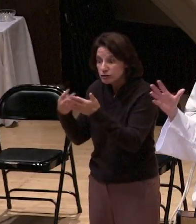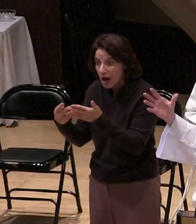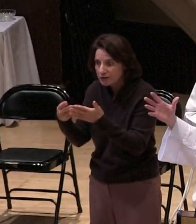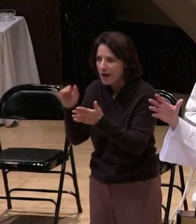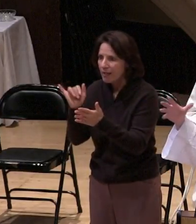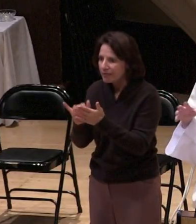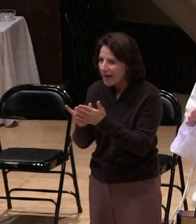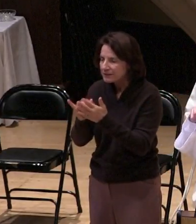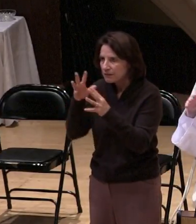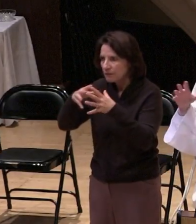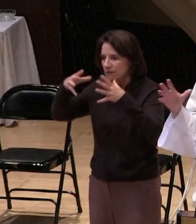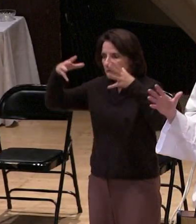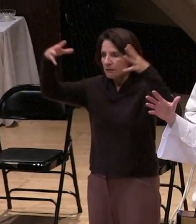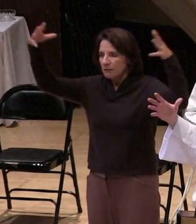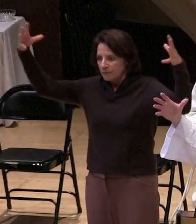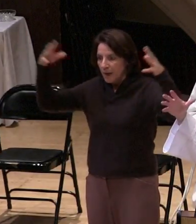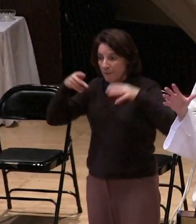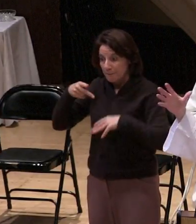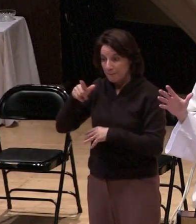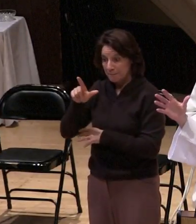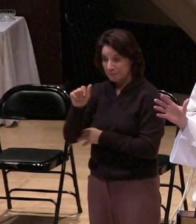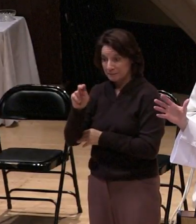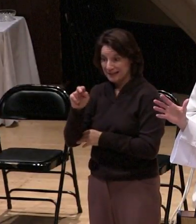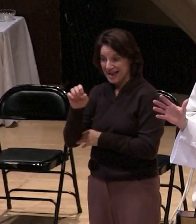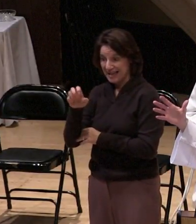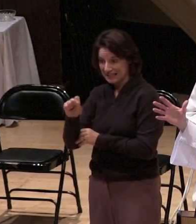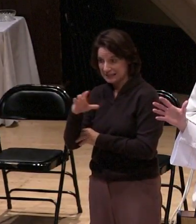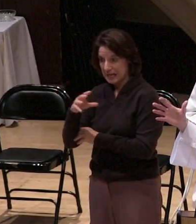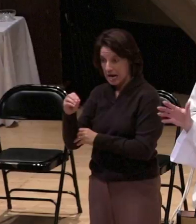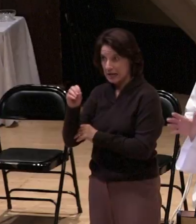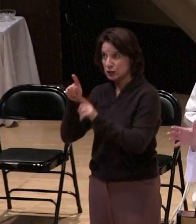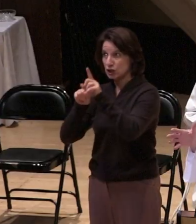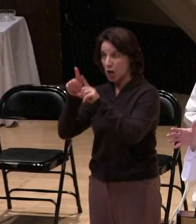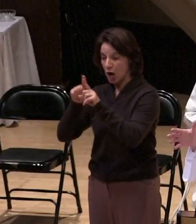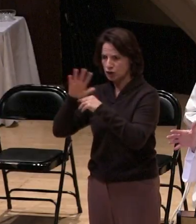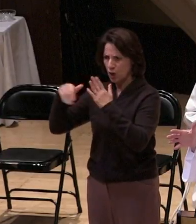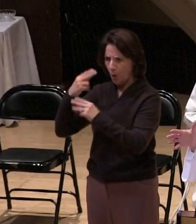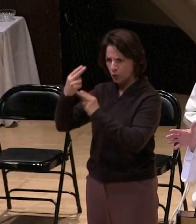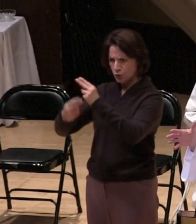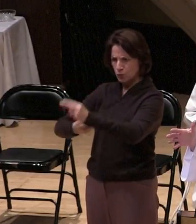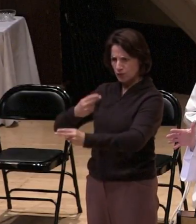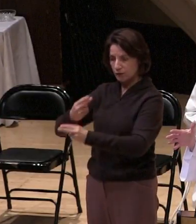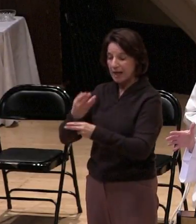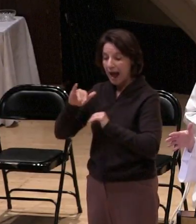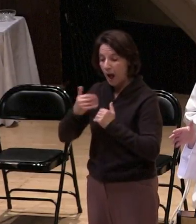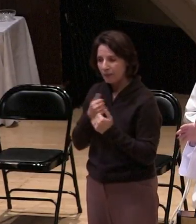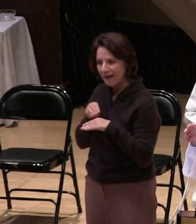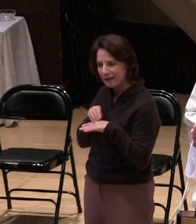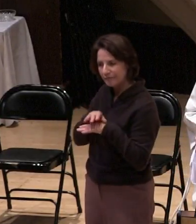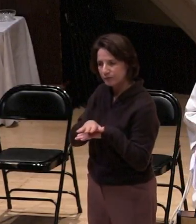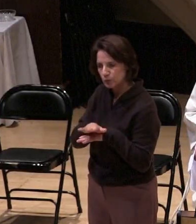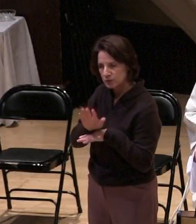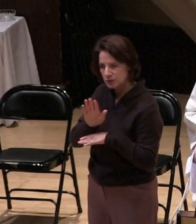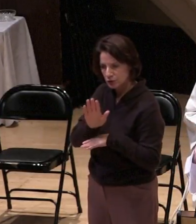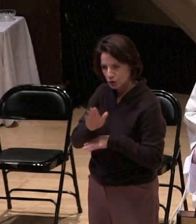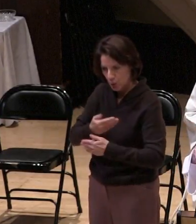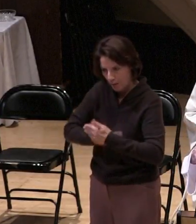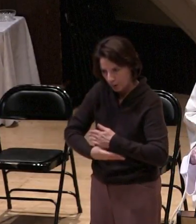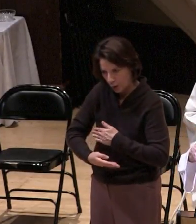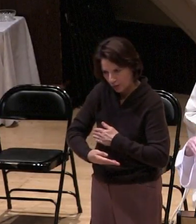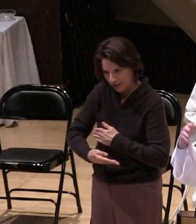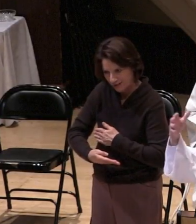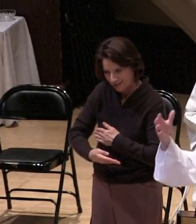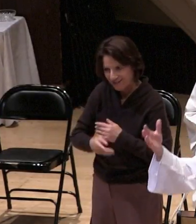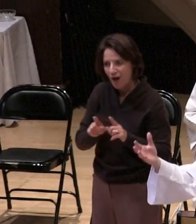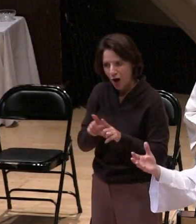the planets and the stars and the whole universe is impacting your birth, and saying that you also have